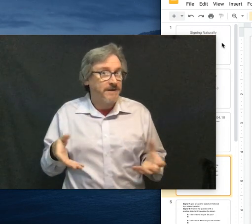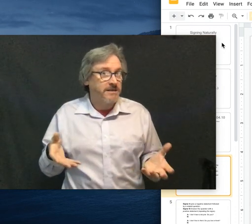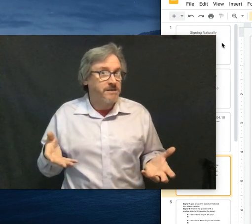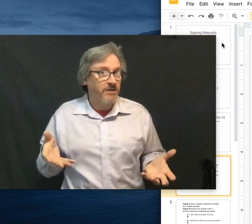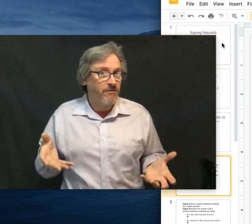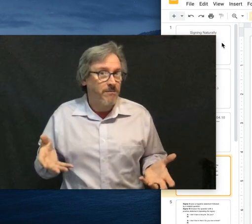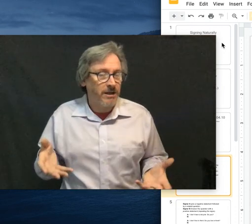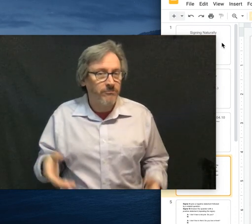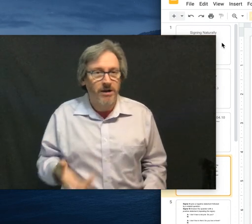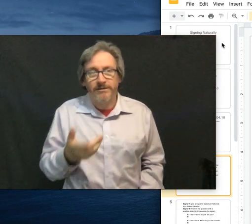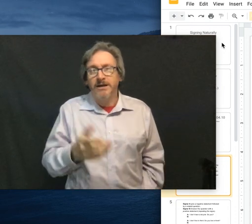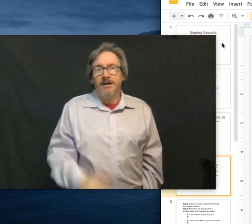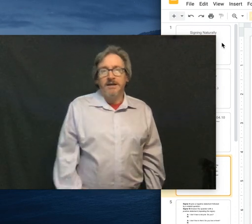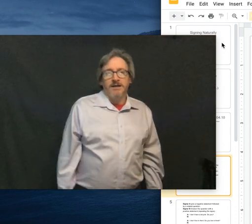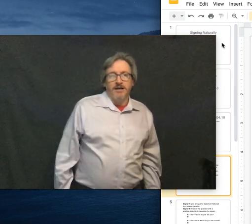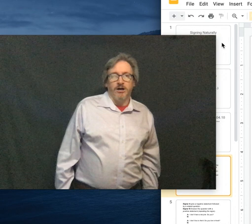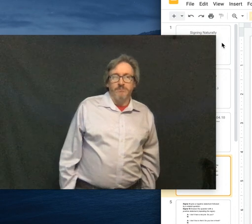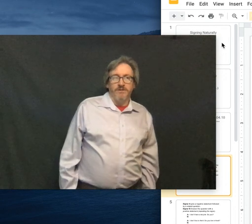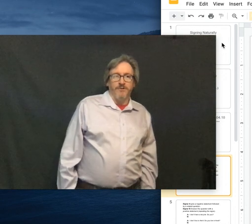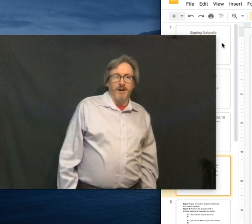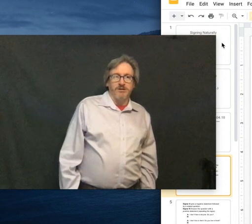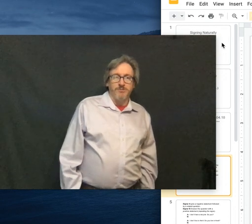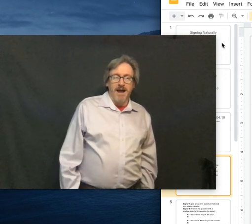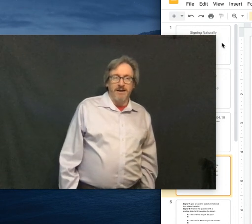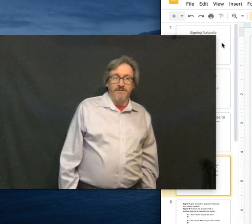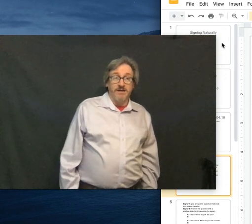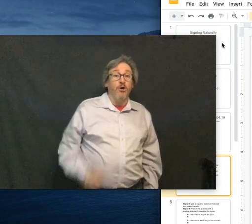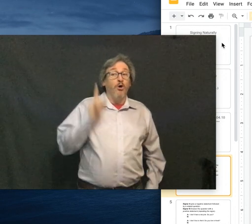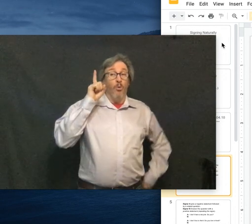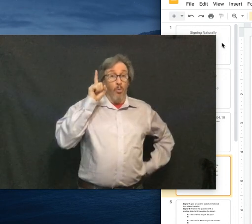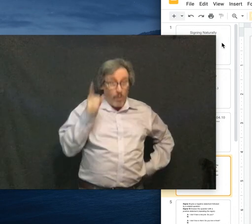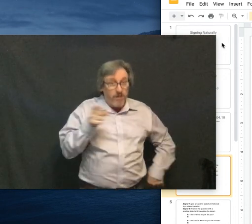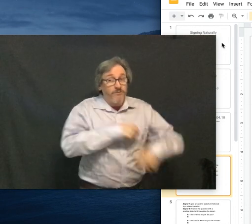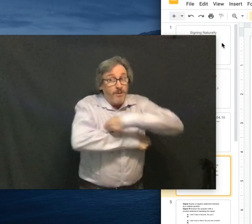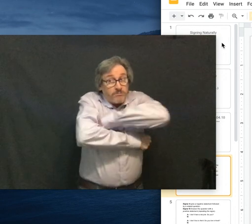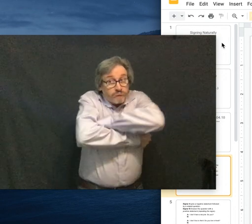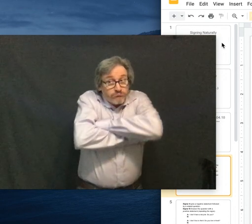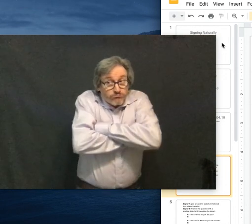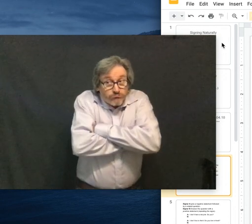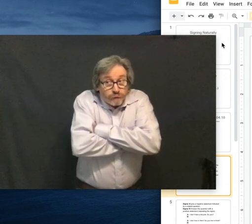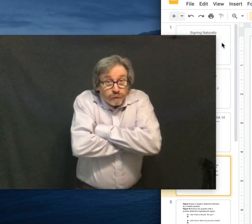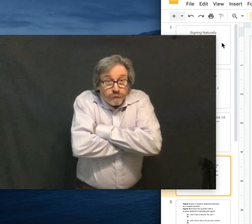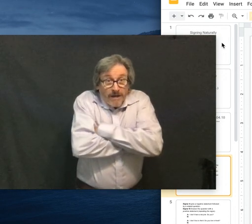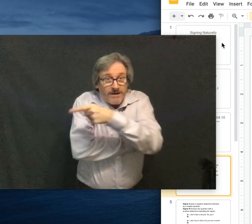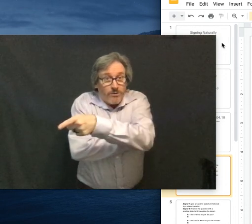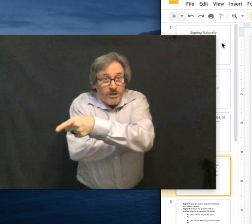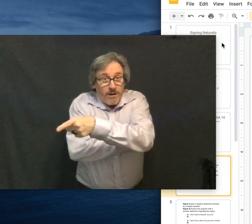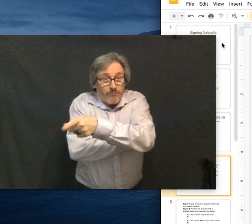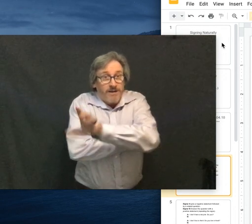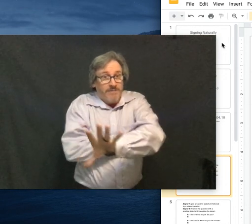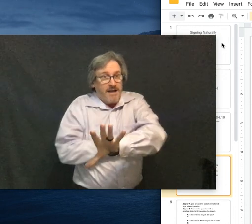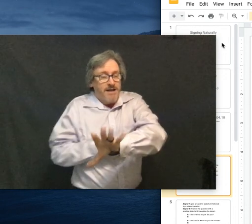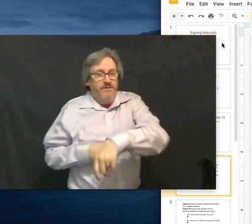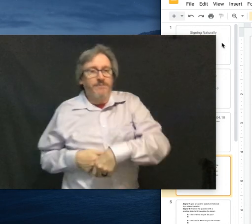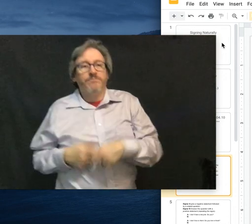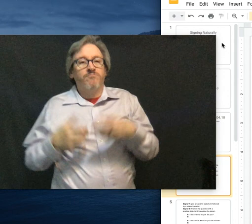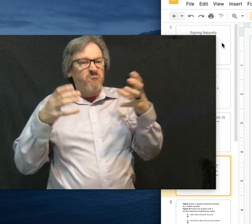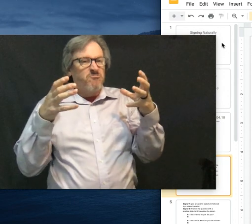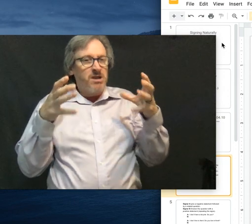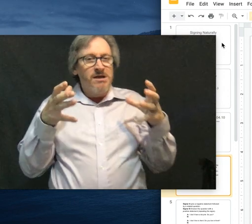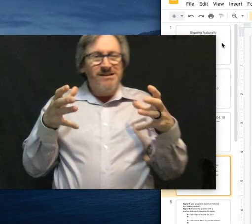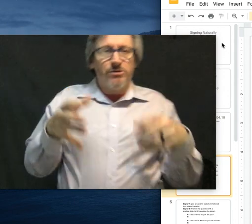you're expecting something from me, right? You know, if your parents are mad and they say, where have you been? And they don't let you up, right? That kind of